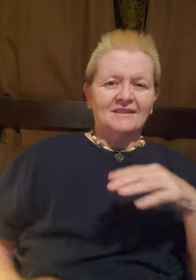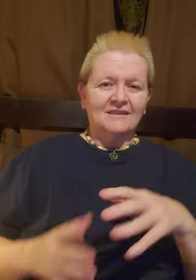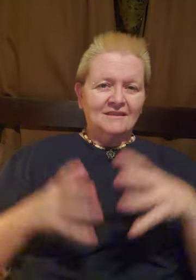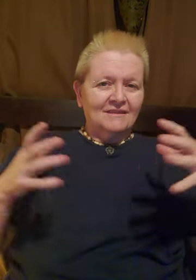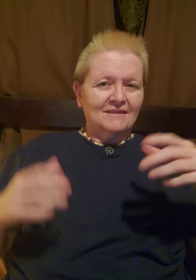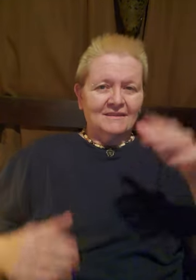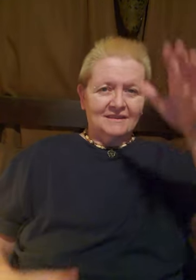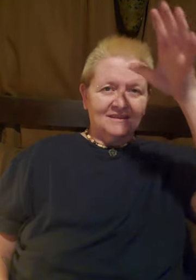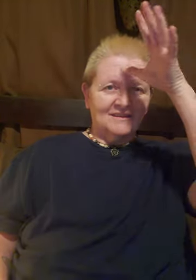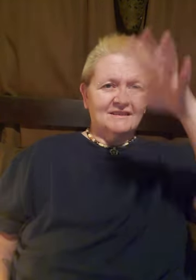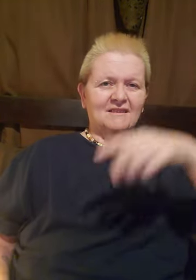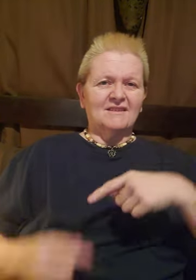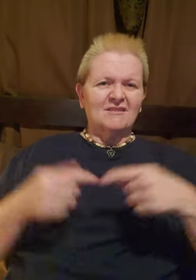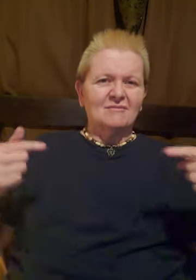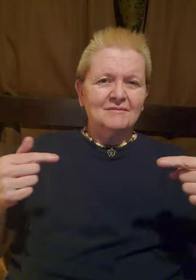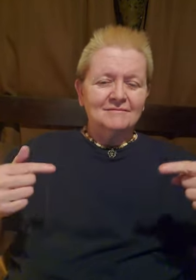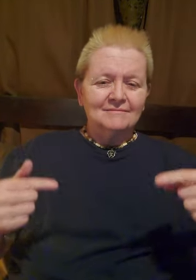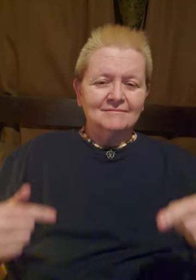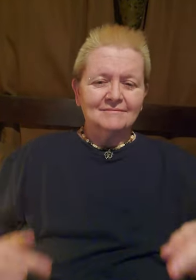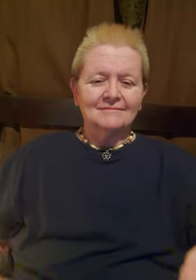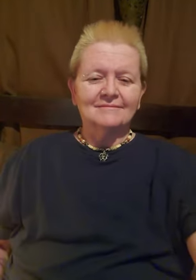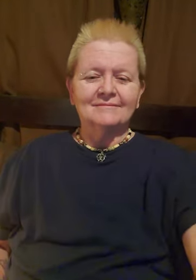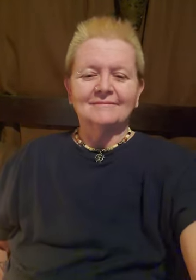humaniformen, humaniformen. you. Thank you.